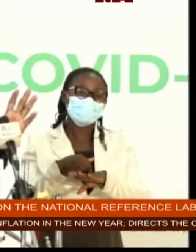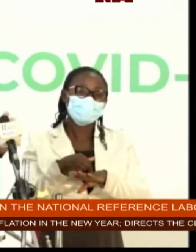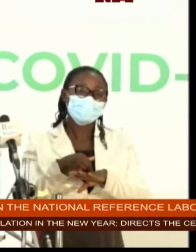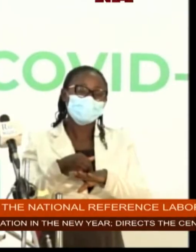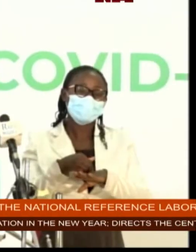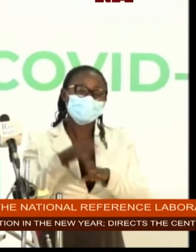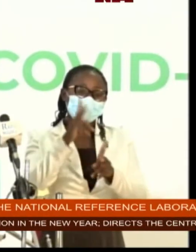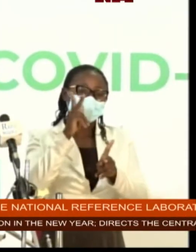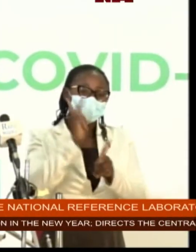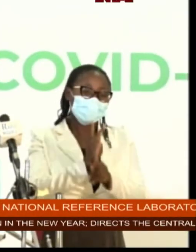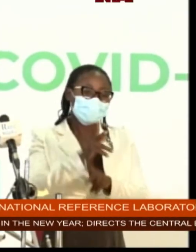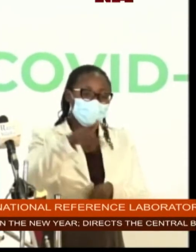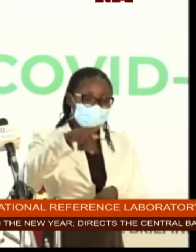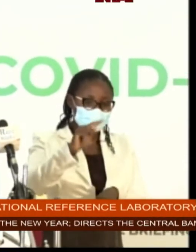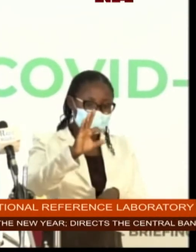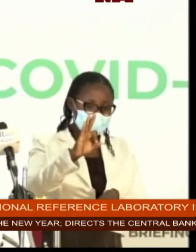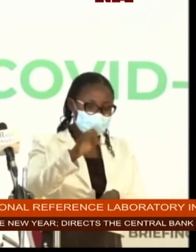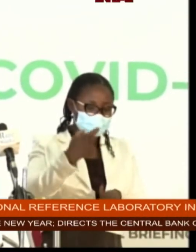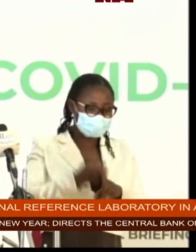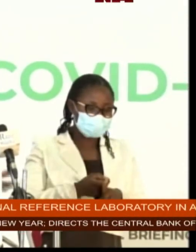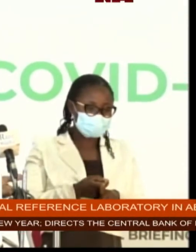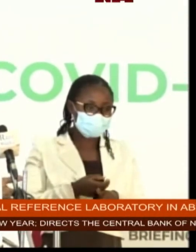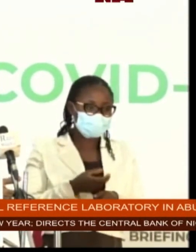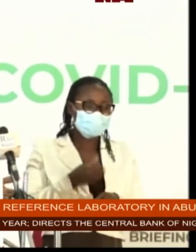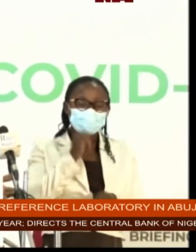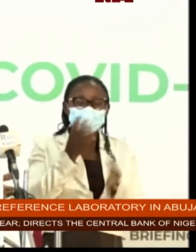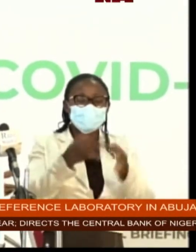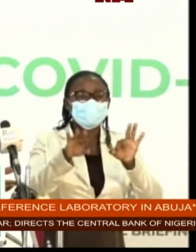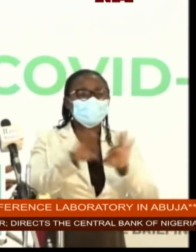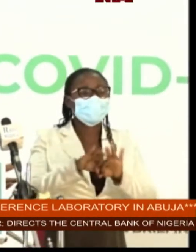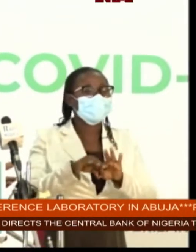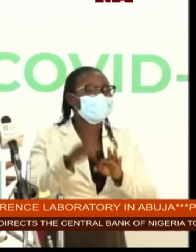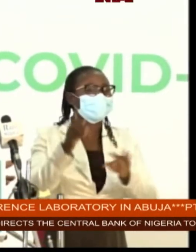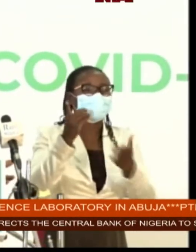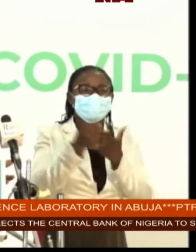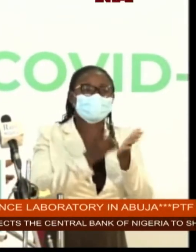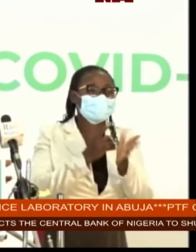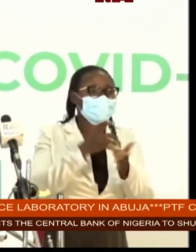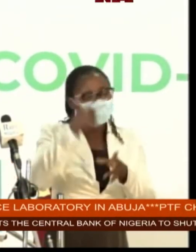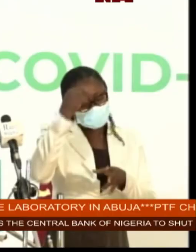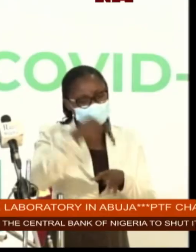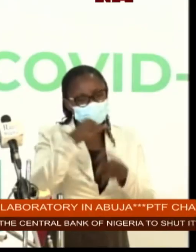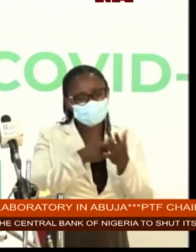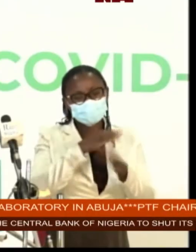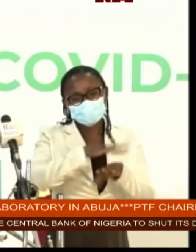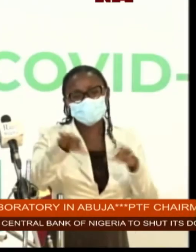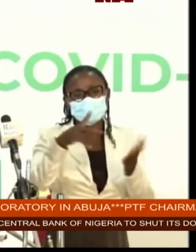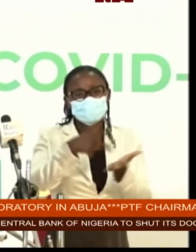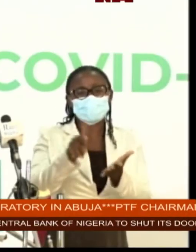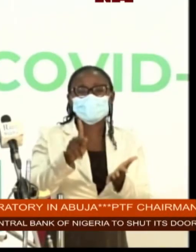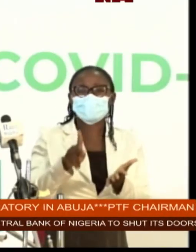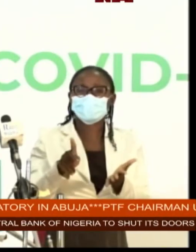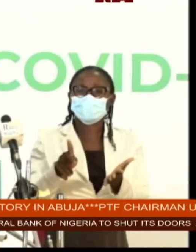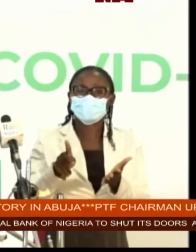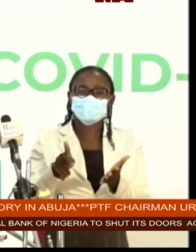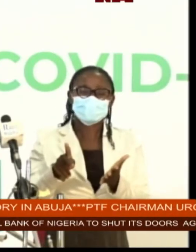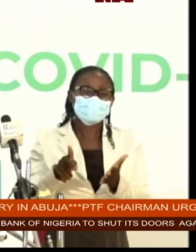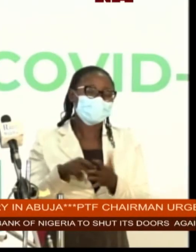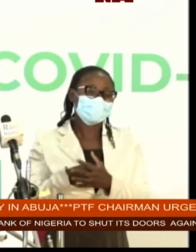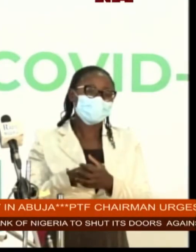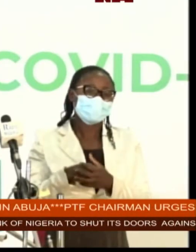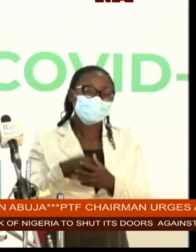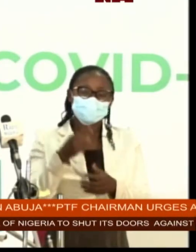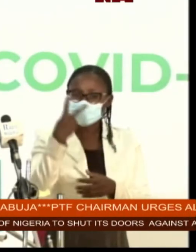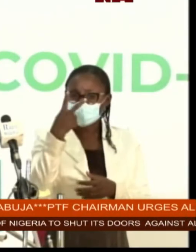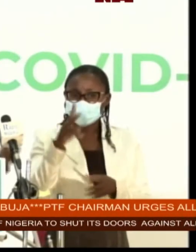unnecessary controversies. Because it doesn't pay. You end up wasting valuable